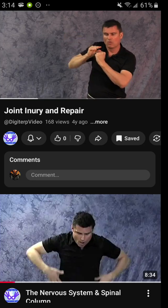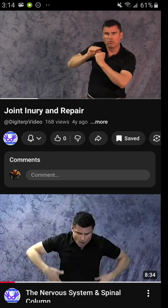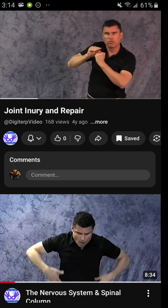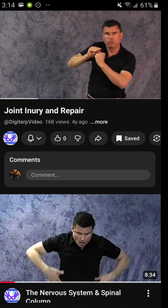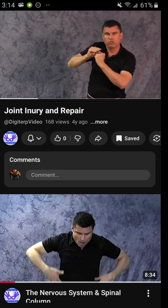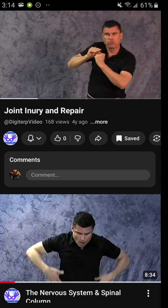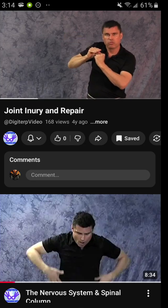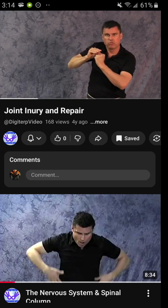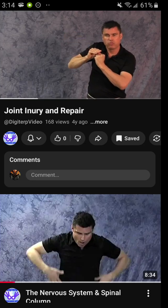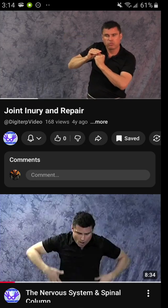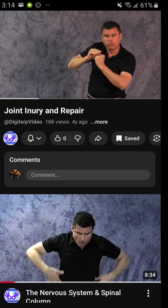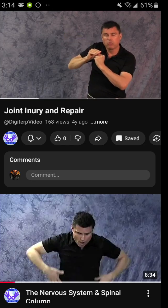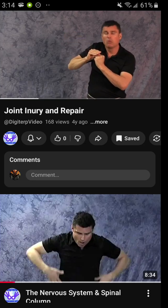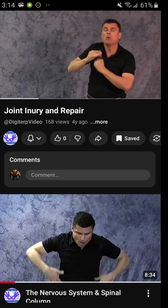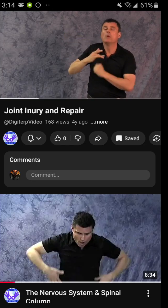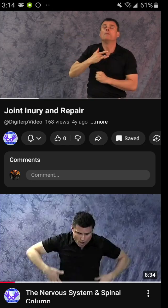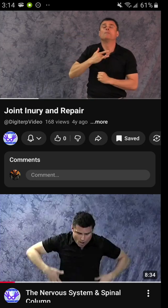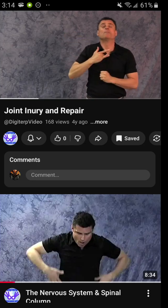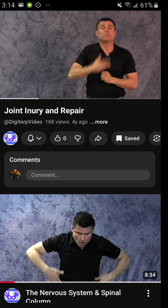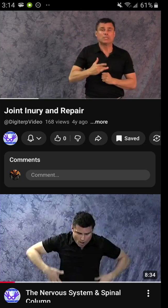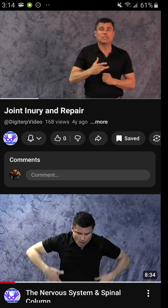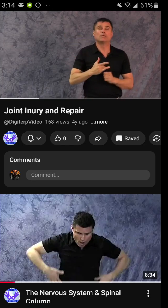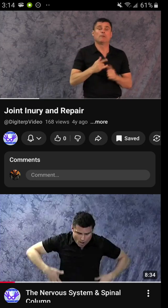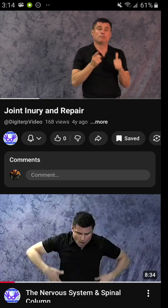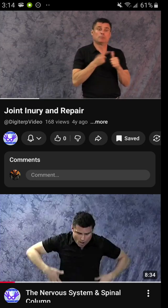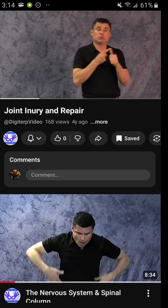of levels